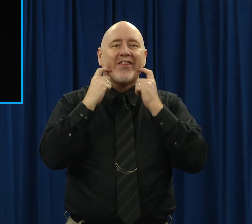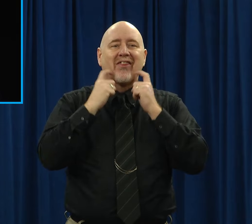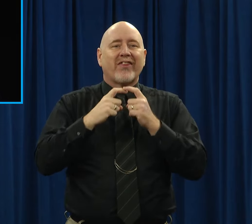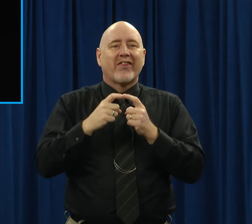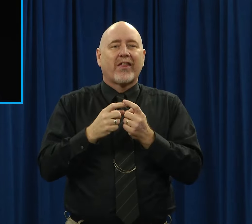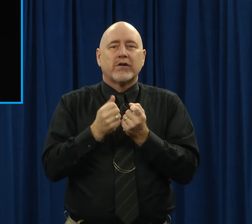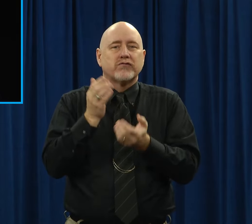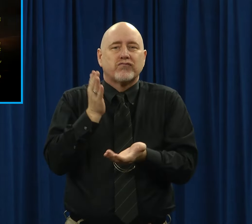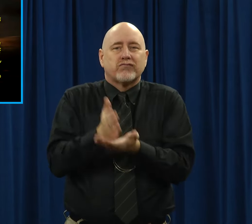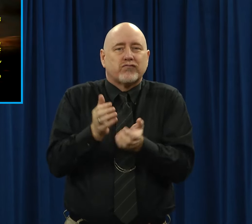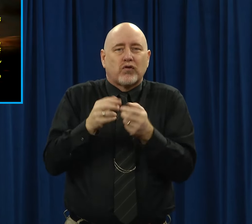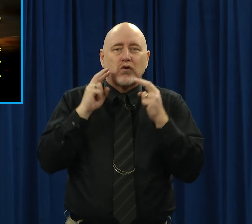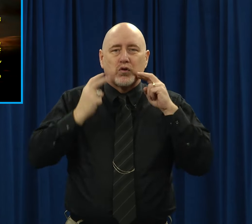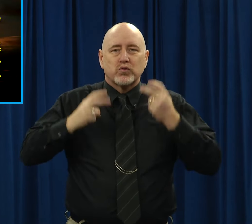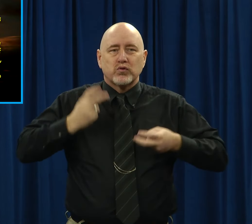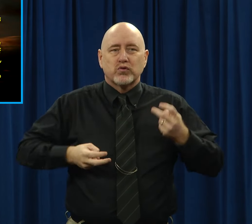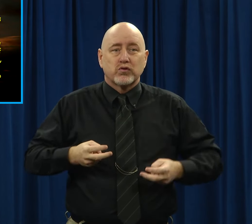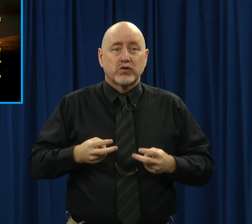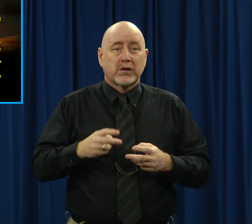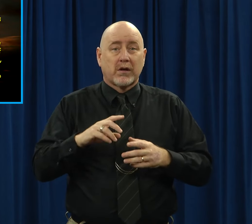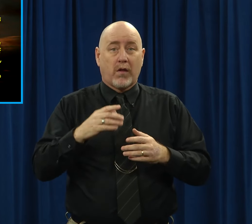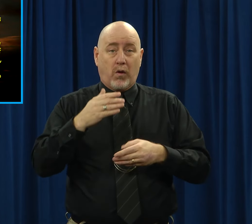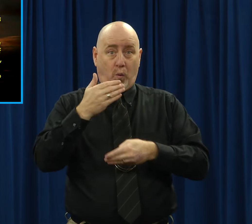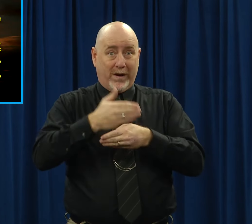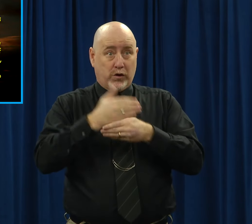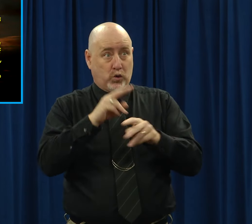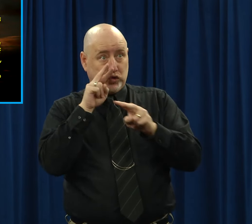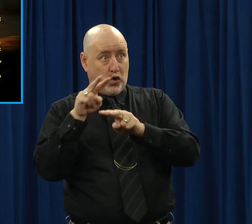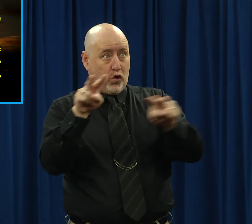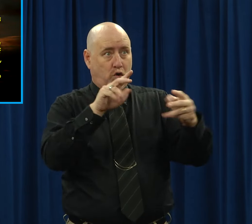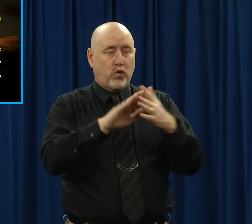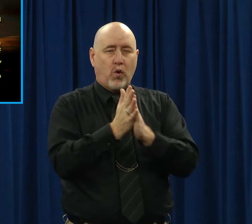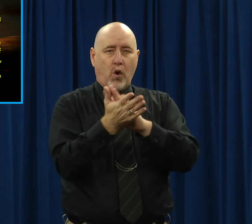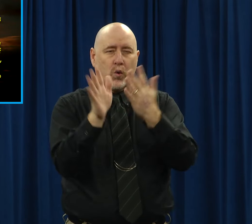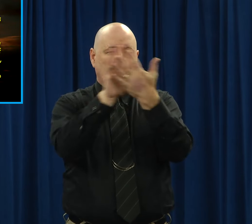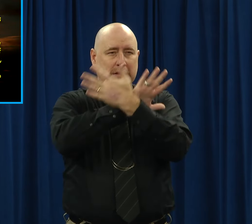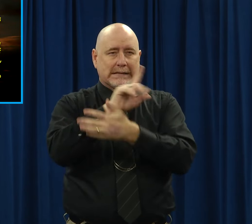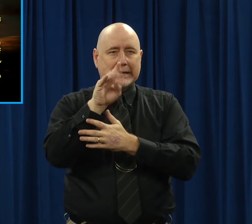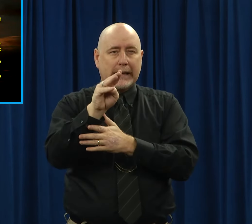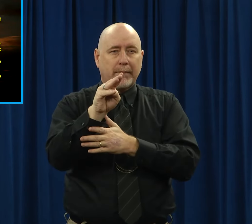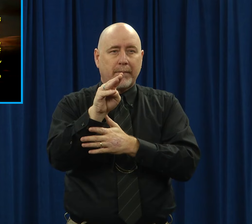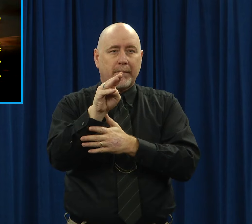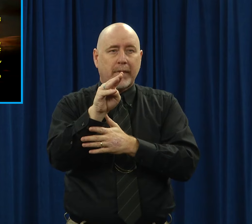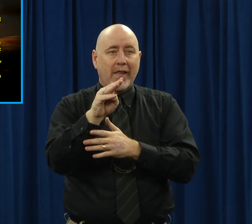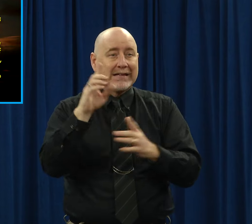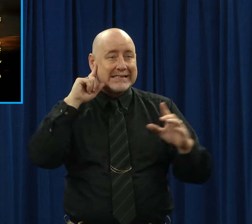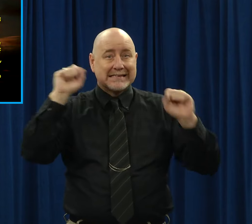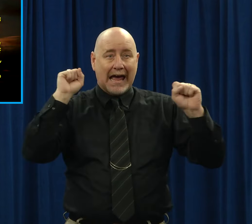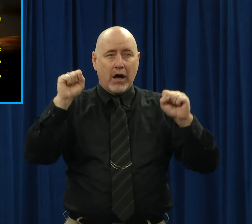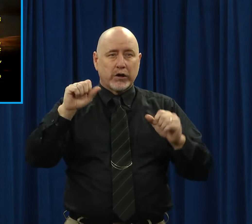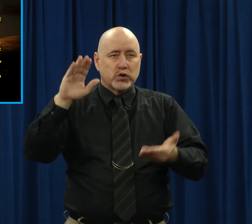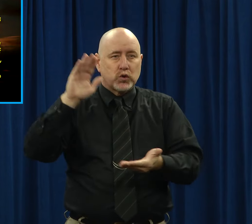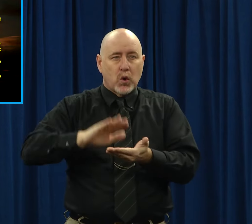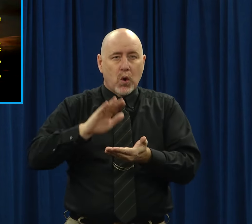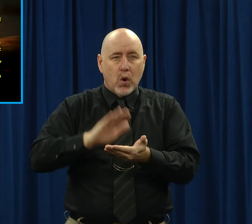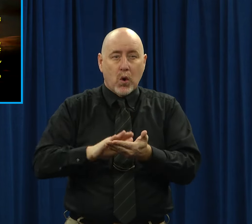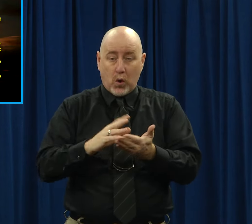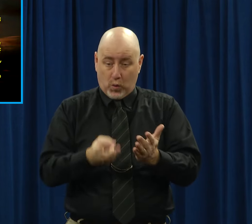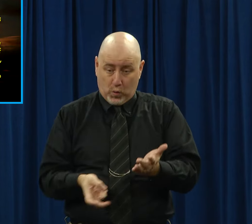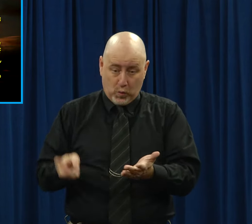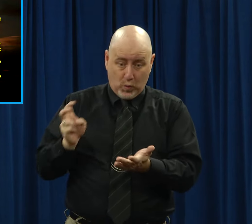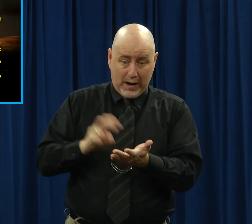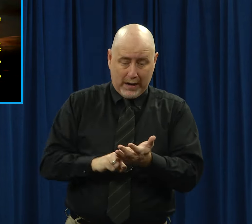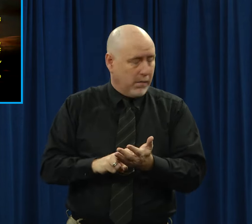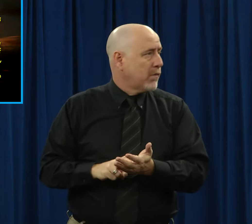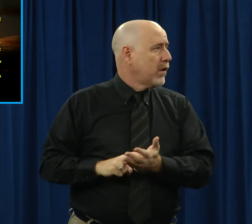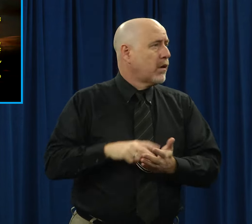your teeth. And he says, and those who look through the windows grow dim. When the doors are shut in the streets and the sound of grinding is low,